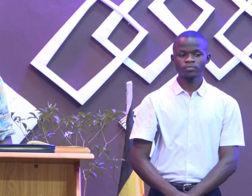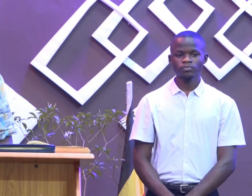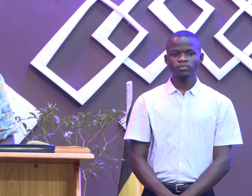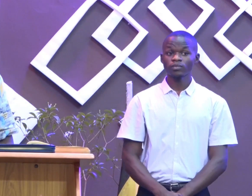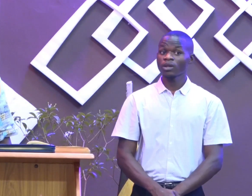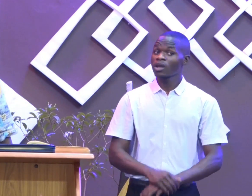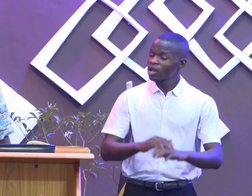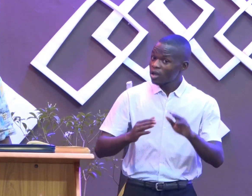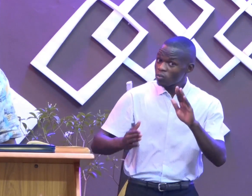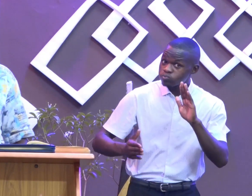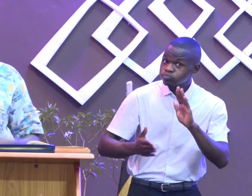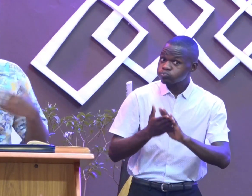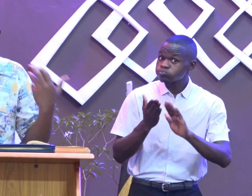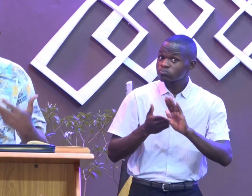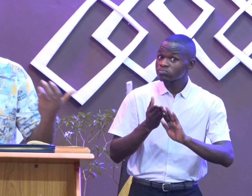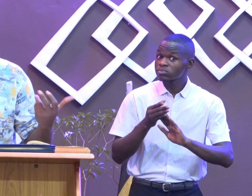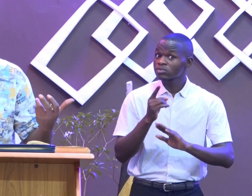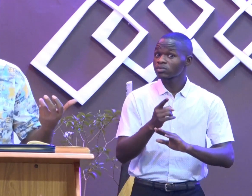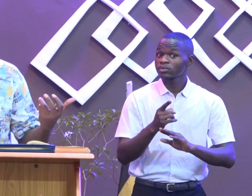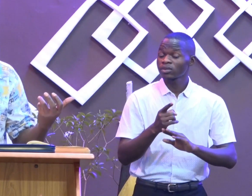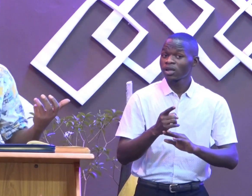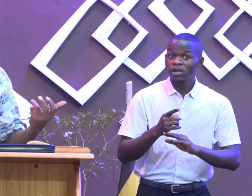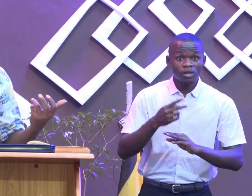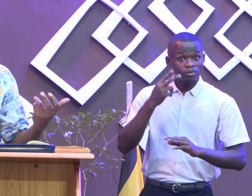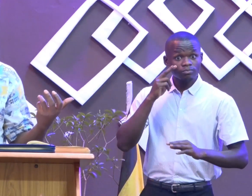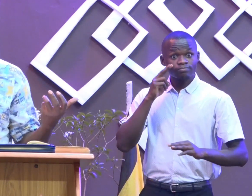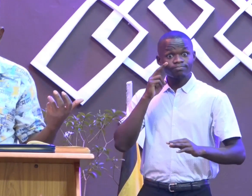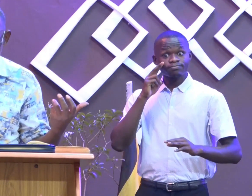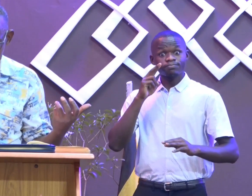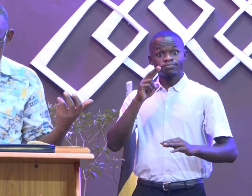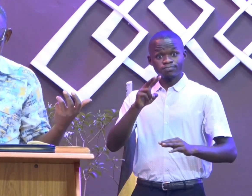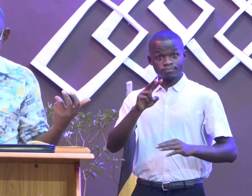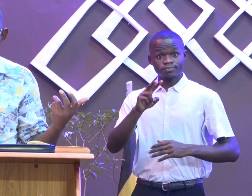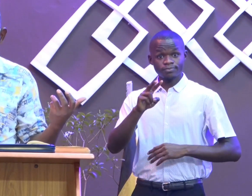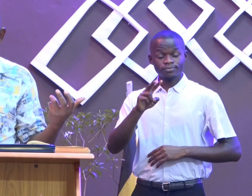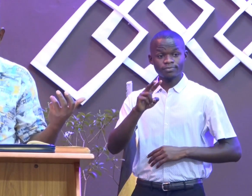52. Mangwago. In a moment. Ng'okutemya ekikowe. In the twinkling of an eye.